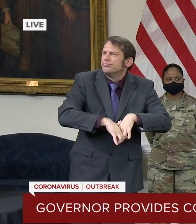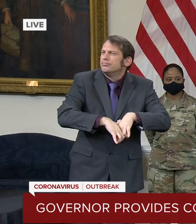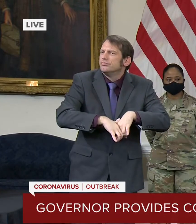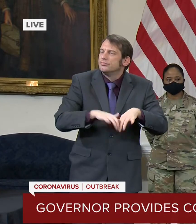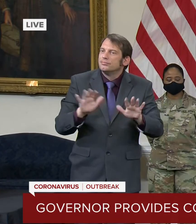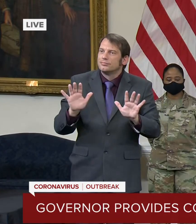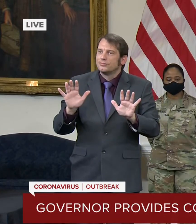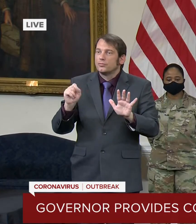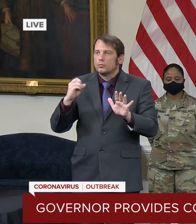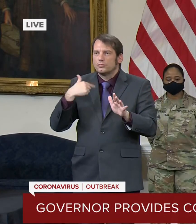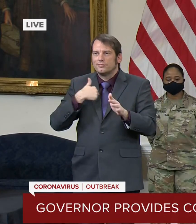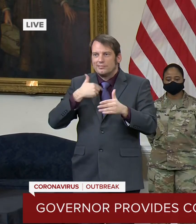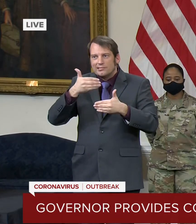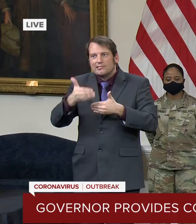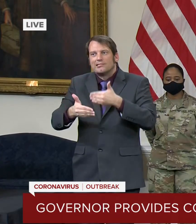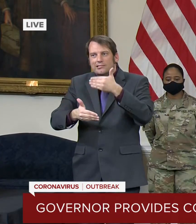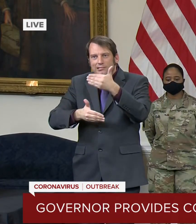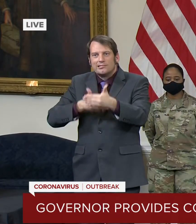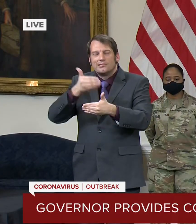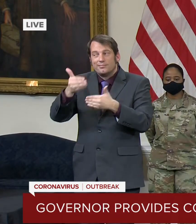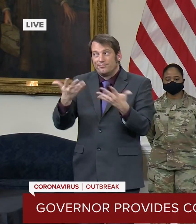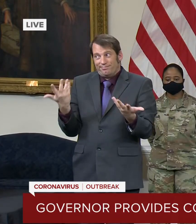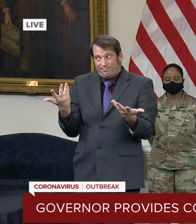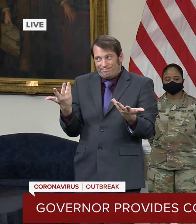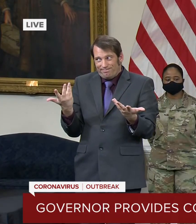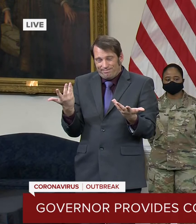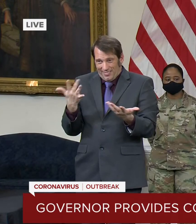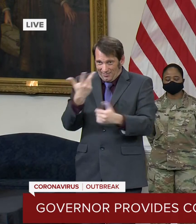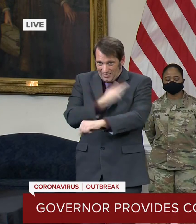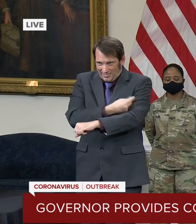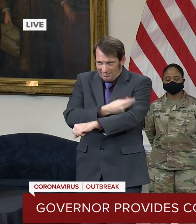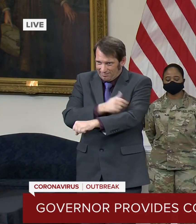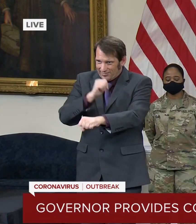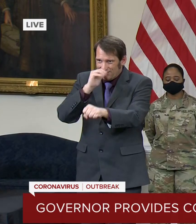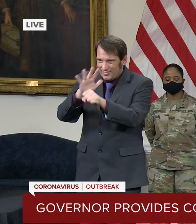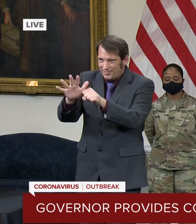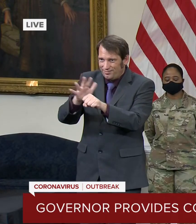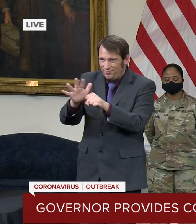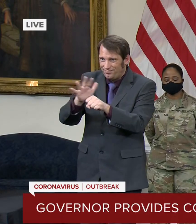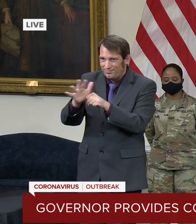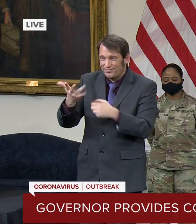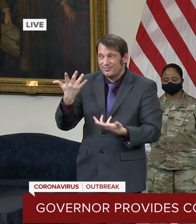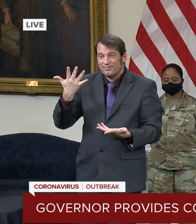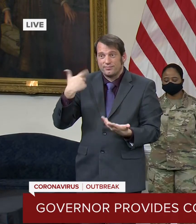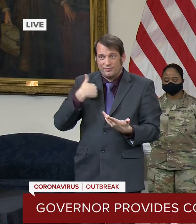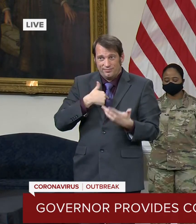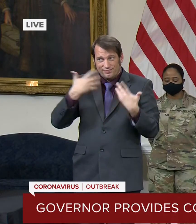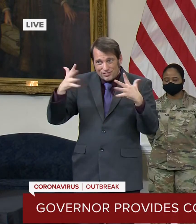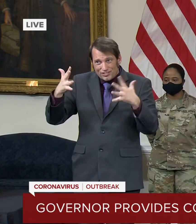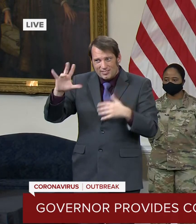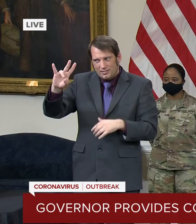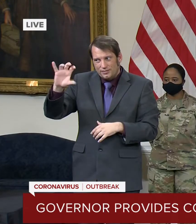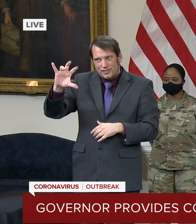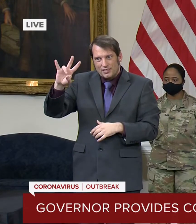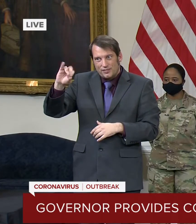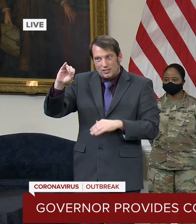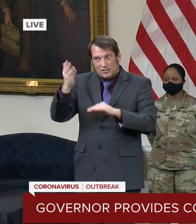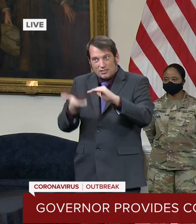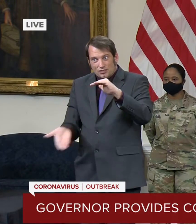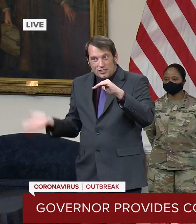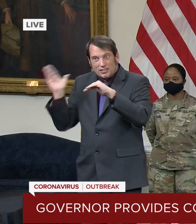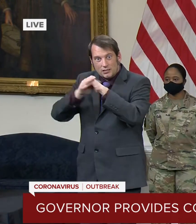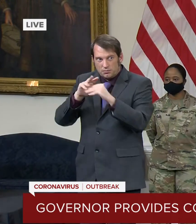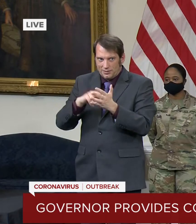we don't have enough vaccines to schedule. But a 770% increase tells me that we're on the right track. Governor,